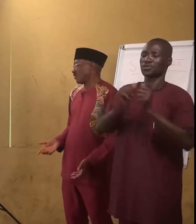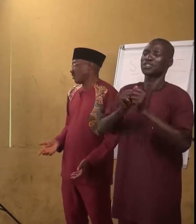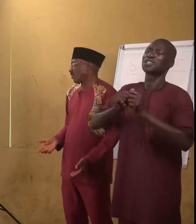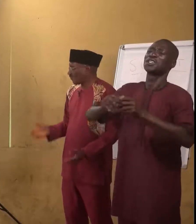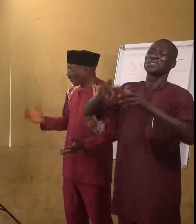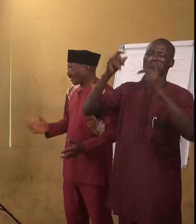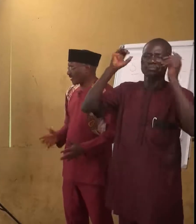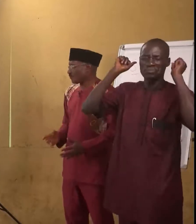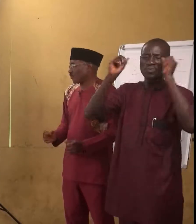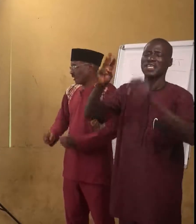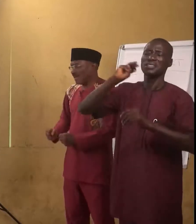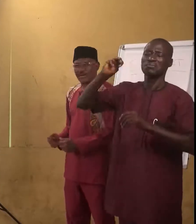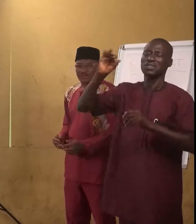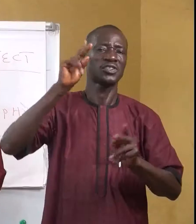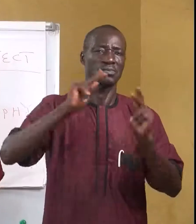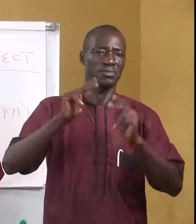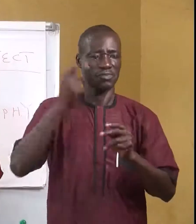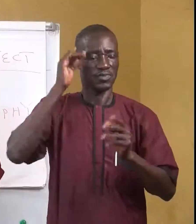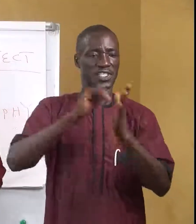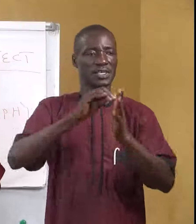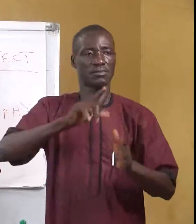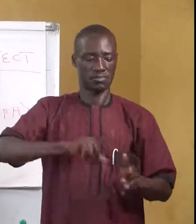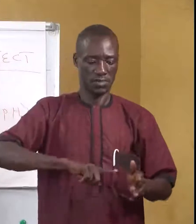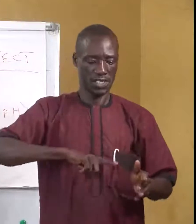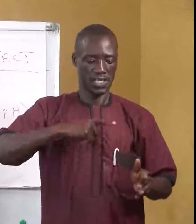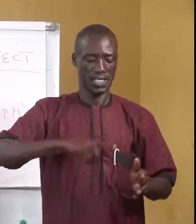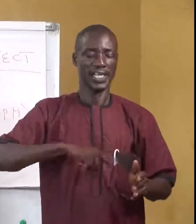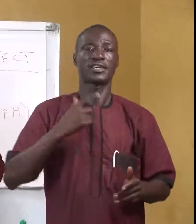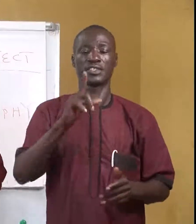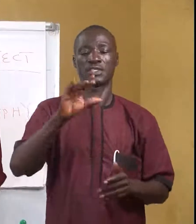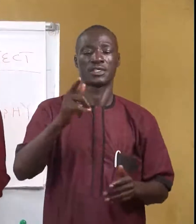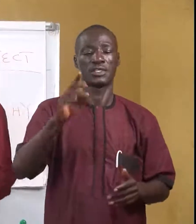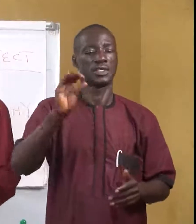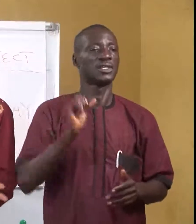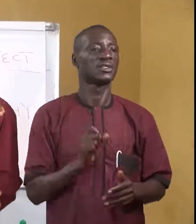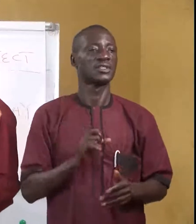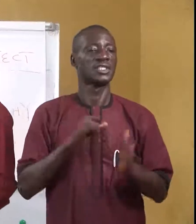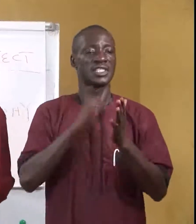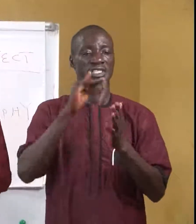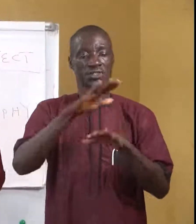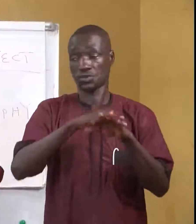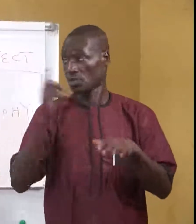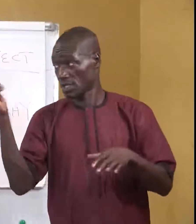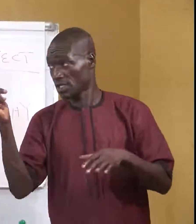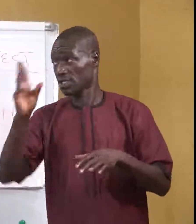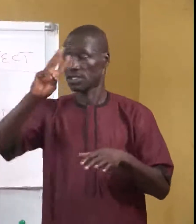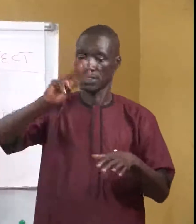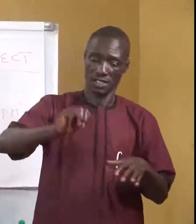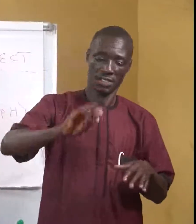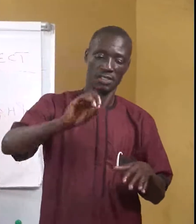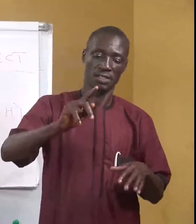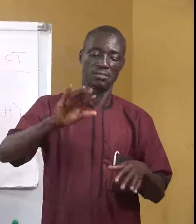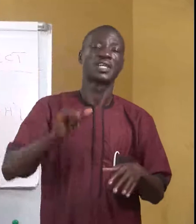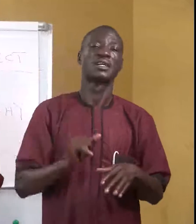people. For example, Lagos. Lagos is megapolis. It's a very large town with